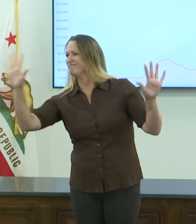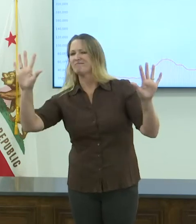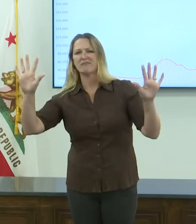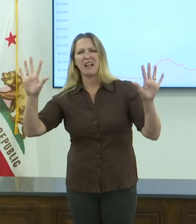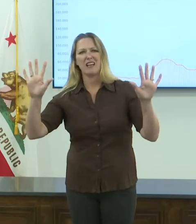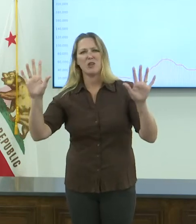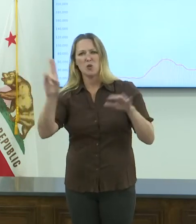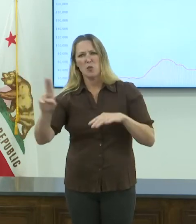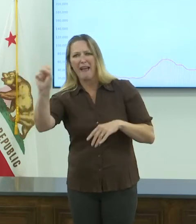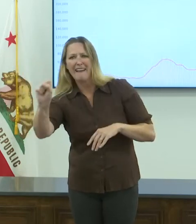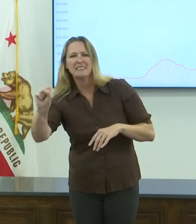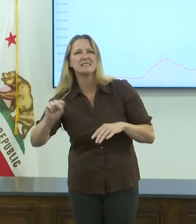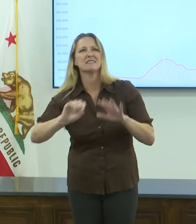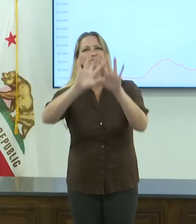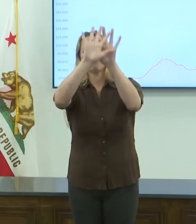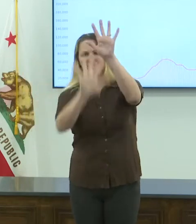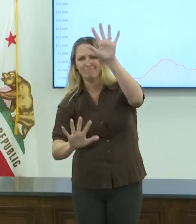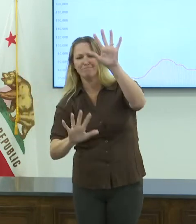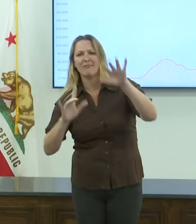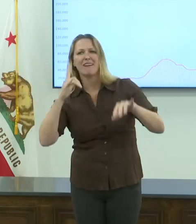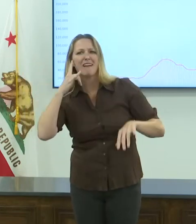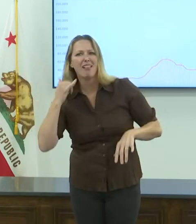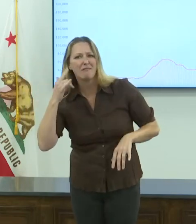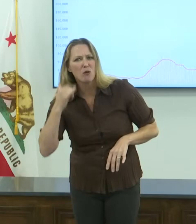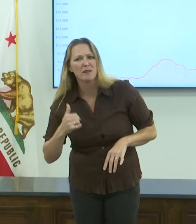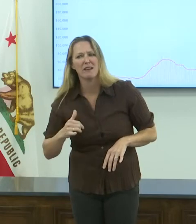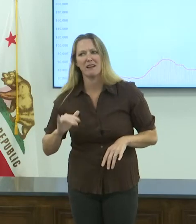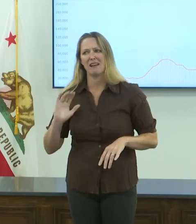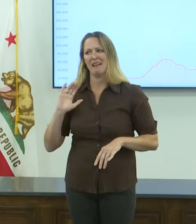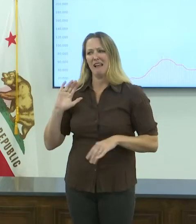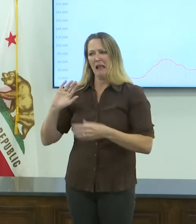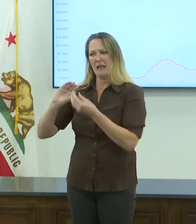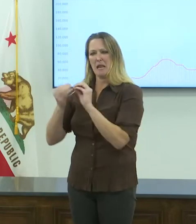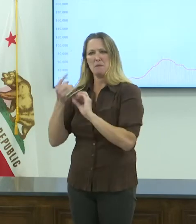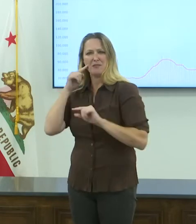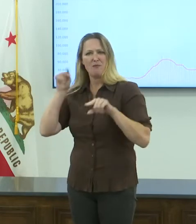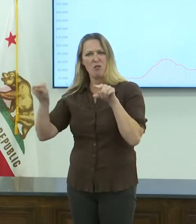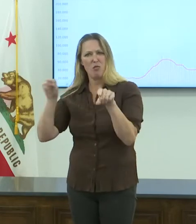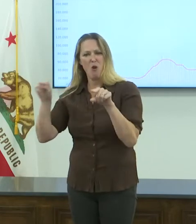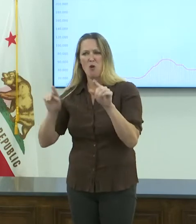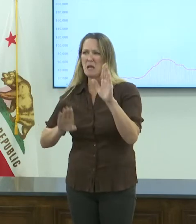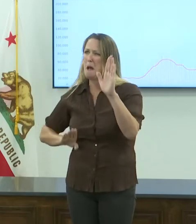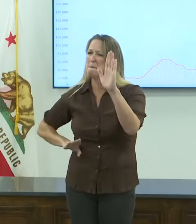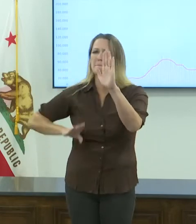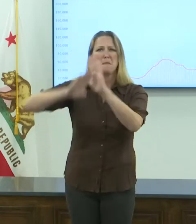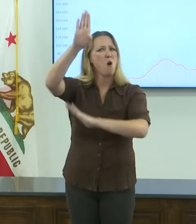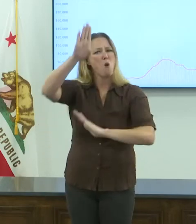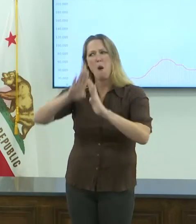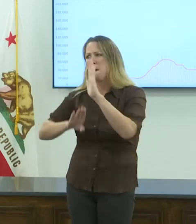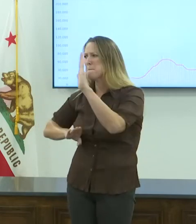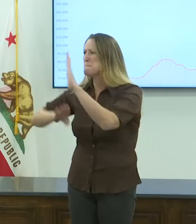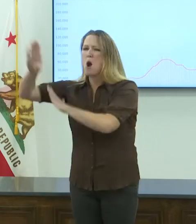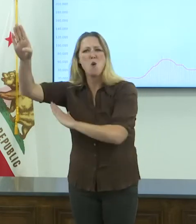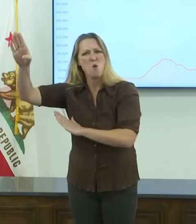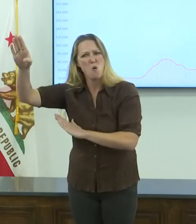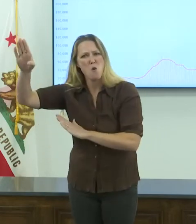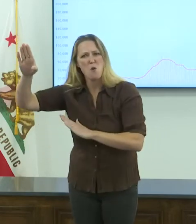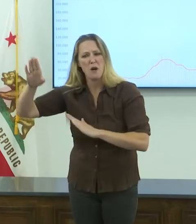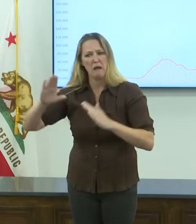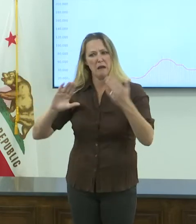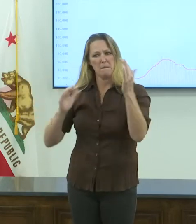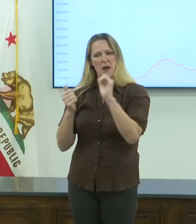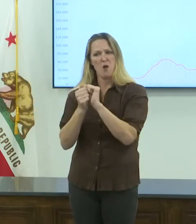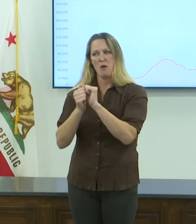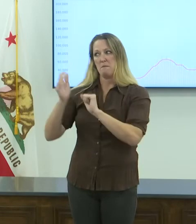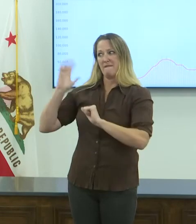state, are tending to go off the charts, even compared to our last two sets of increases, one in the spring and one